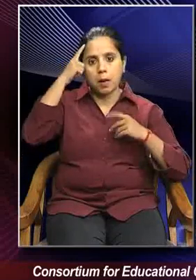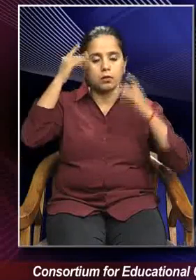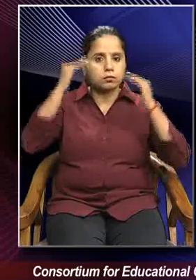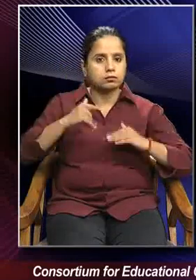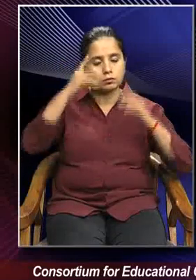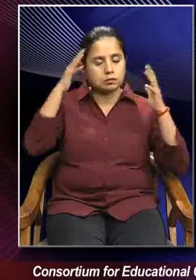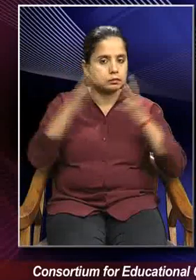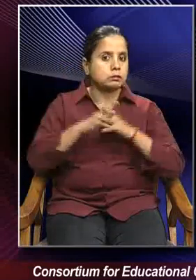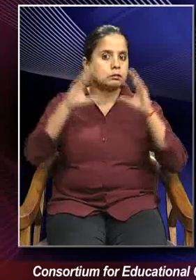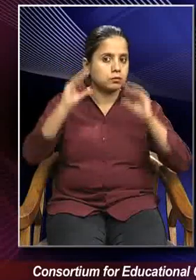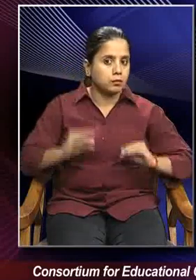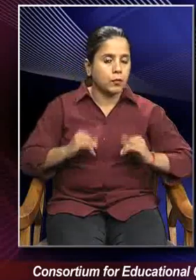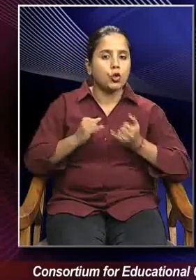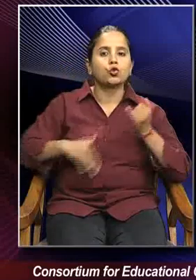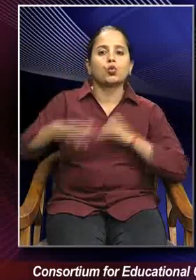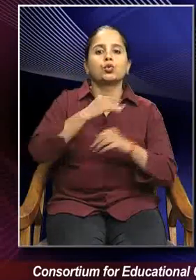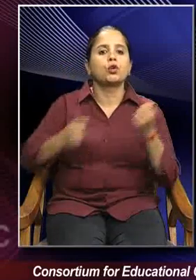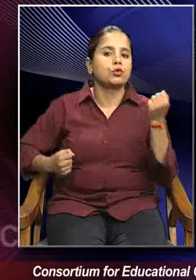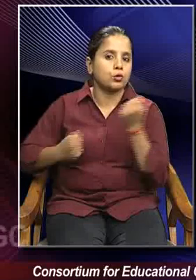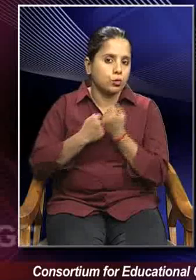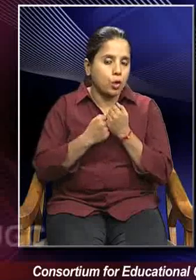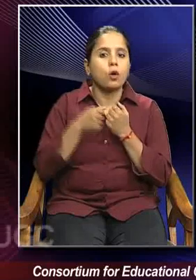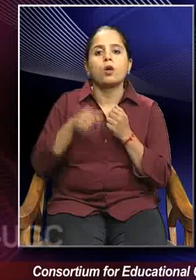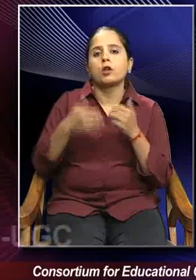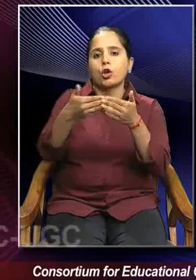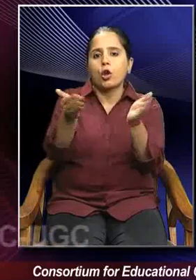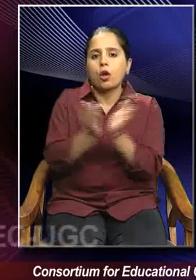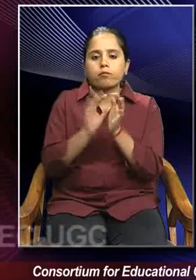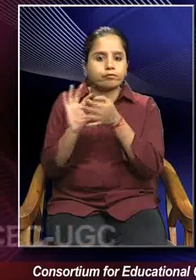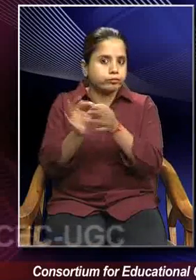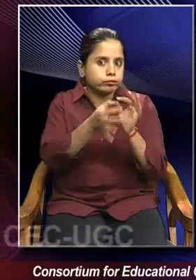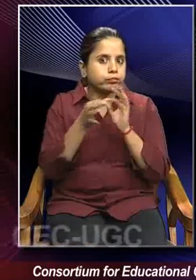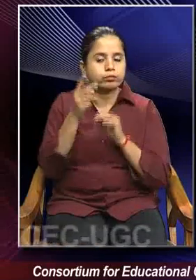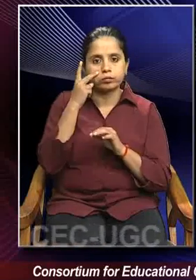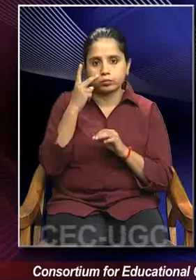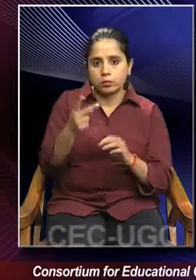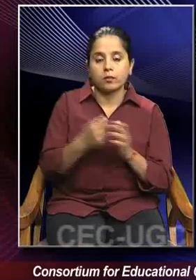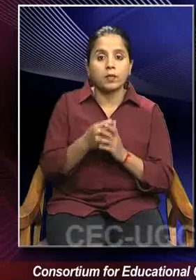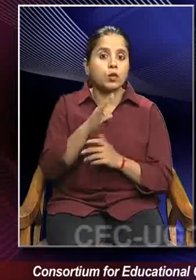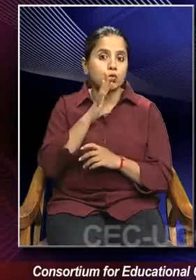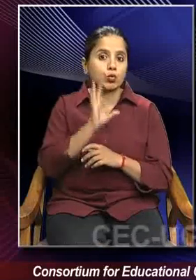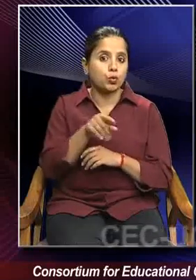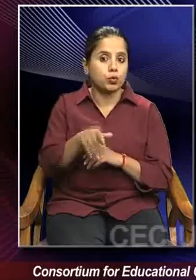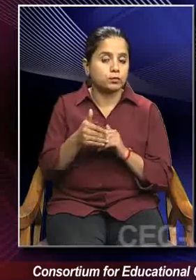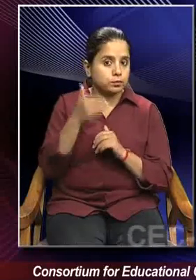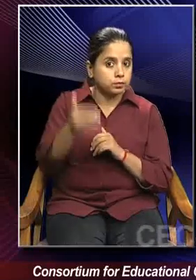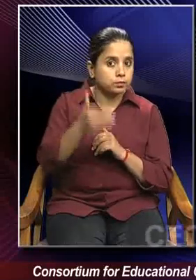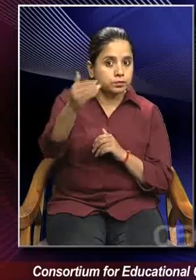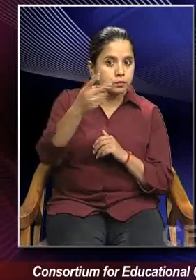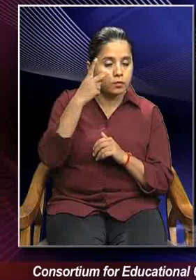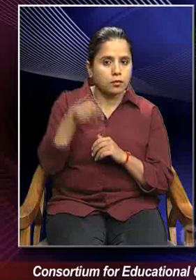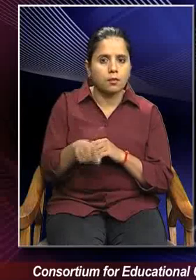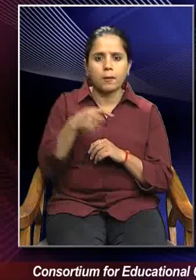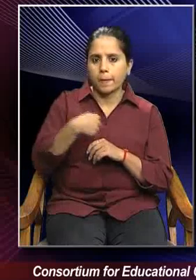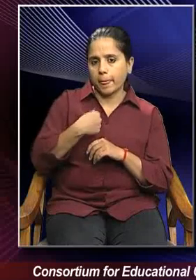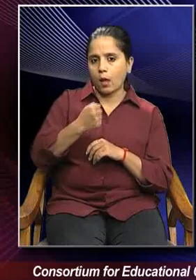stress, the social supports, the community connect, actually going on from one's